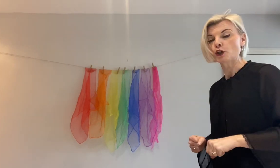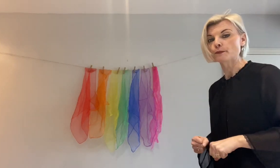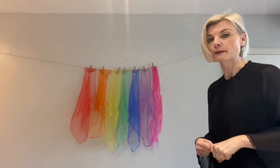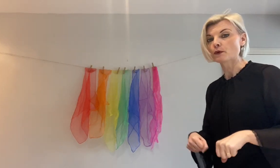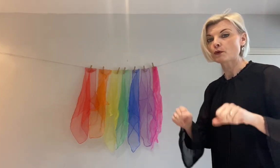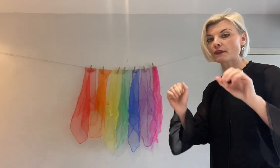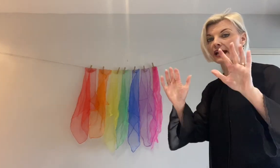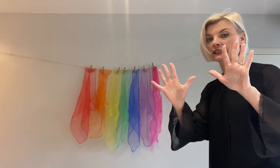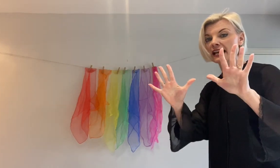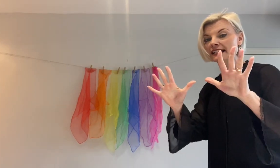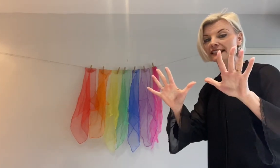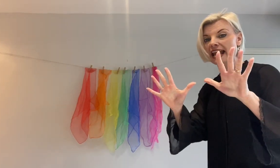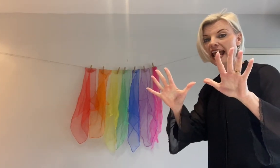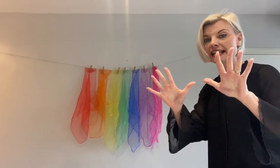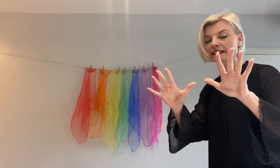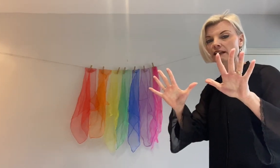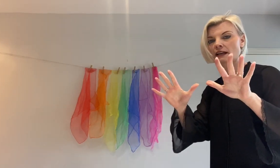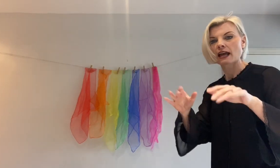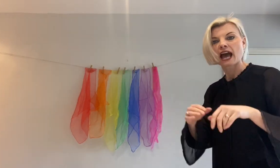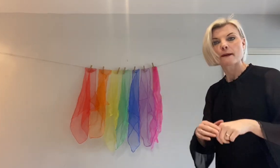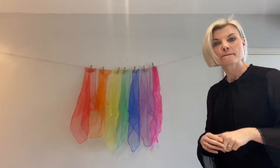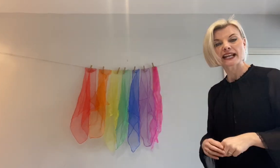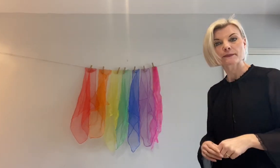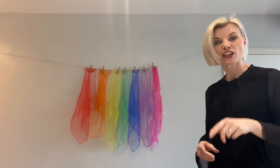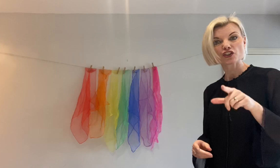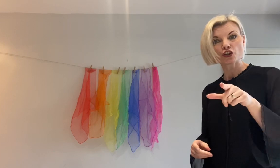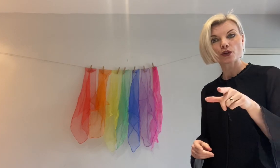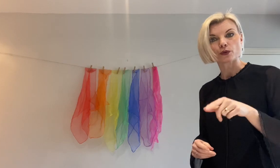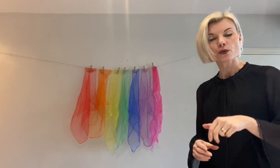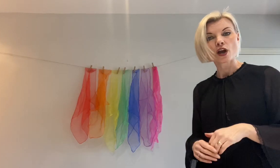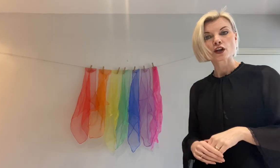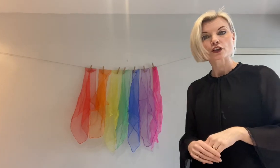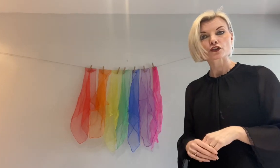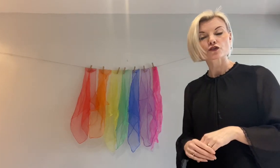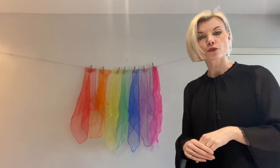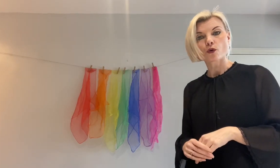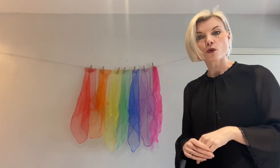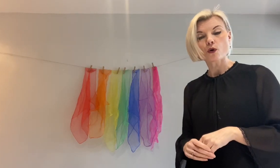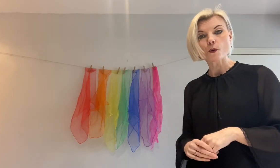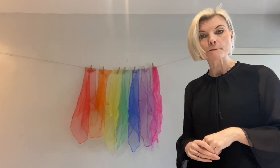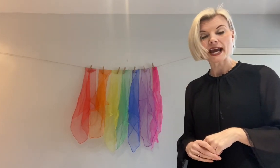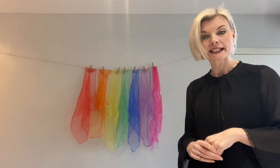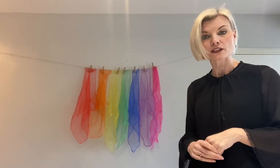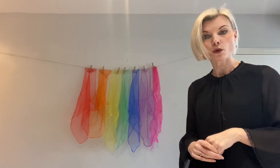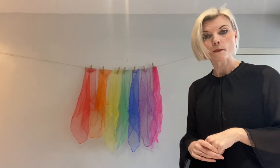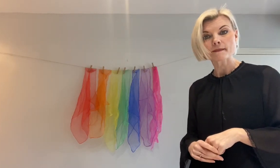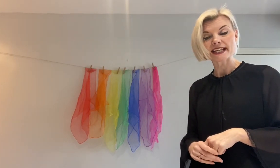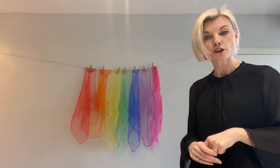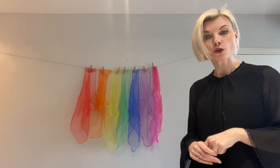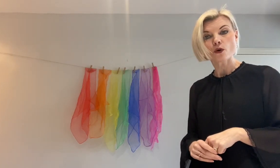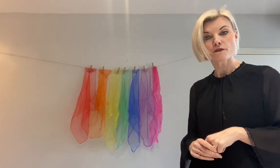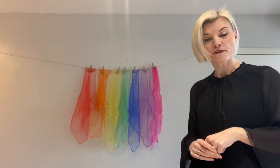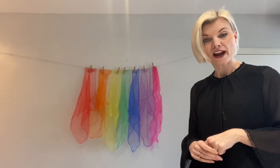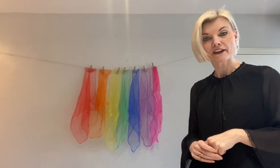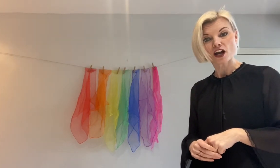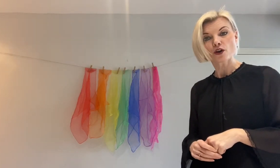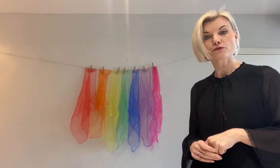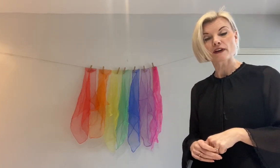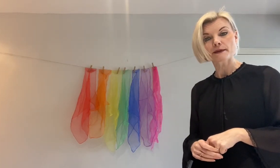be more than 10. And maybe you could draw or paint or make your very own rainbow